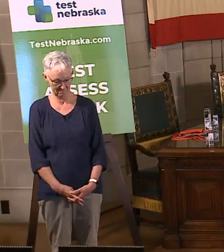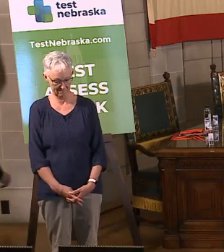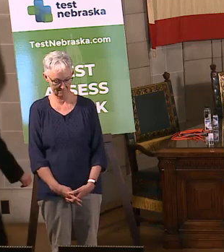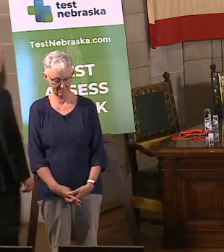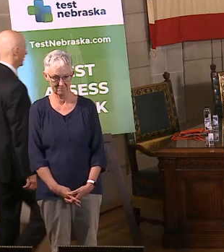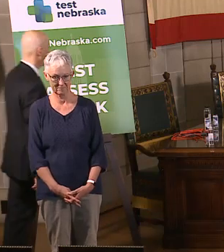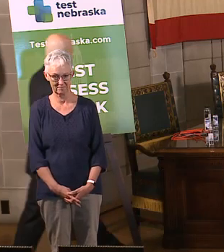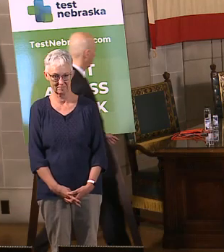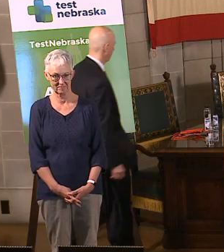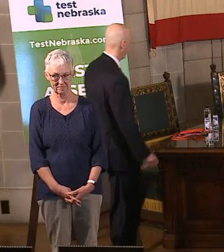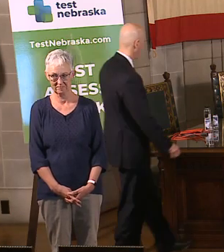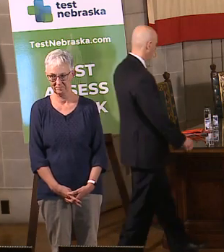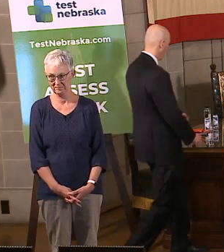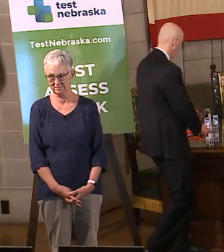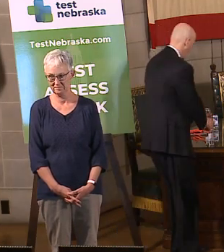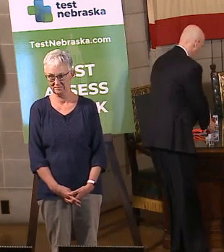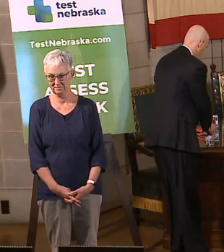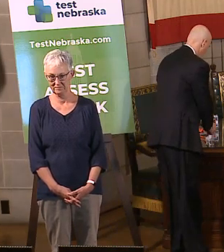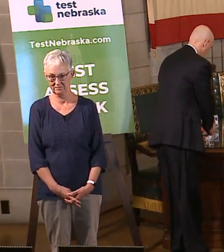I'm doing well.